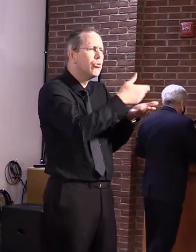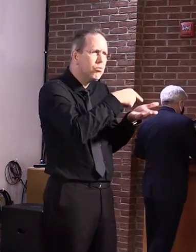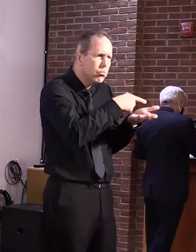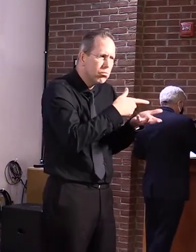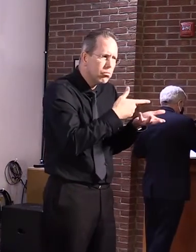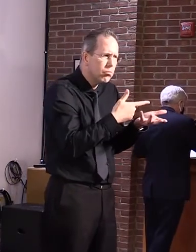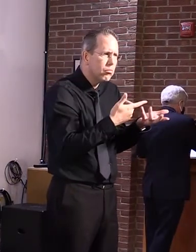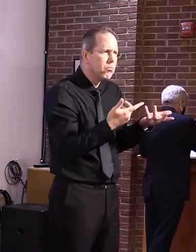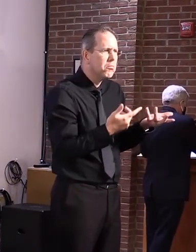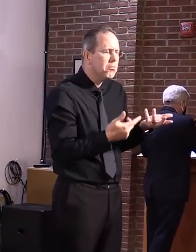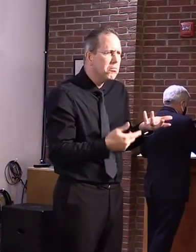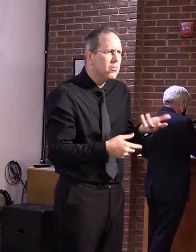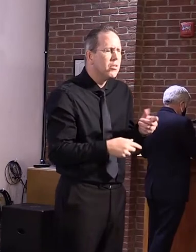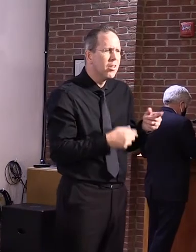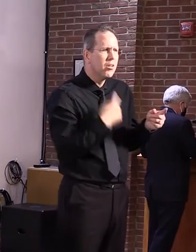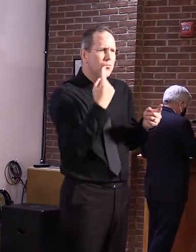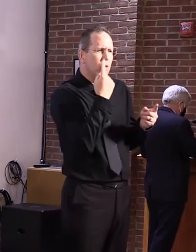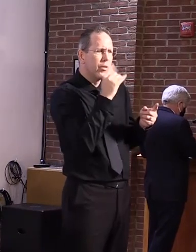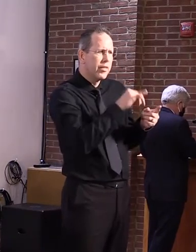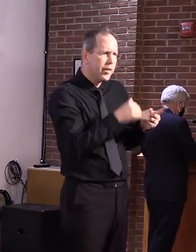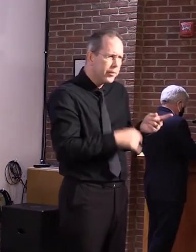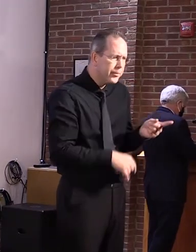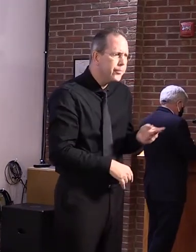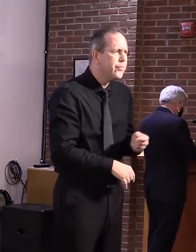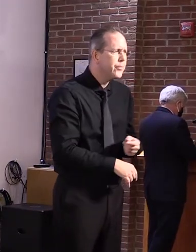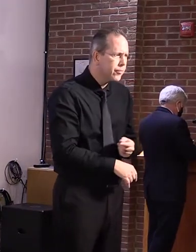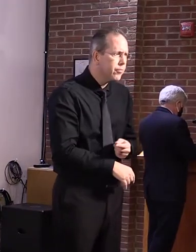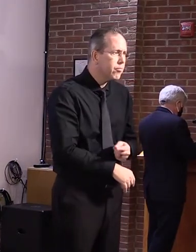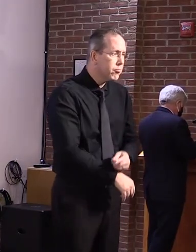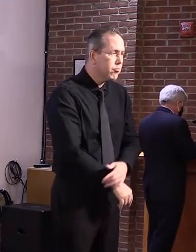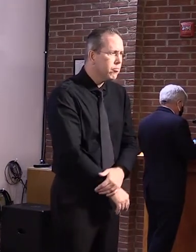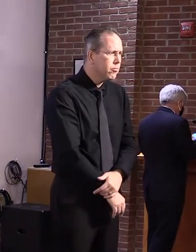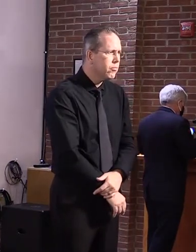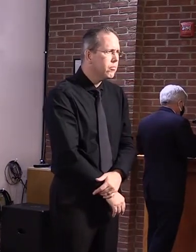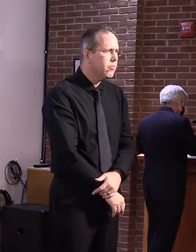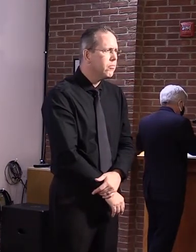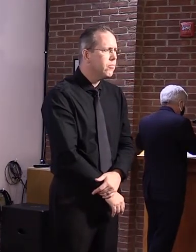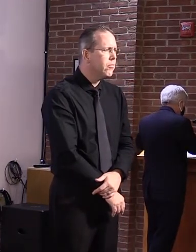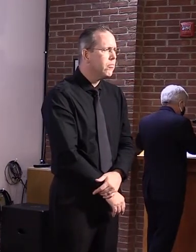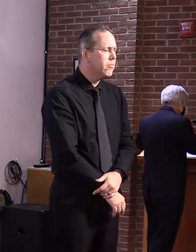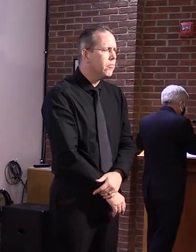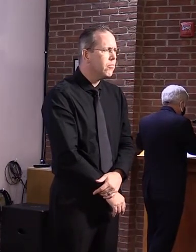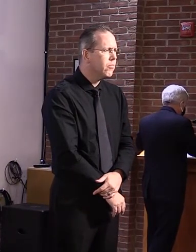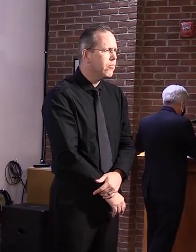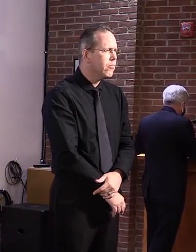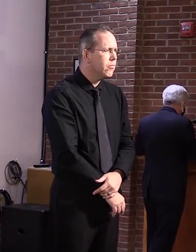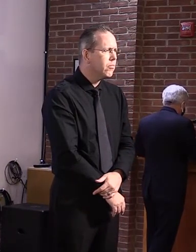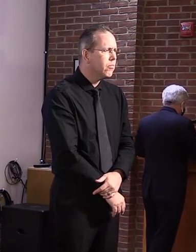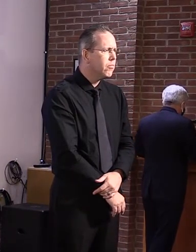and faculty cuts, reductions in course offerings, things of that nature for the upcoming school year? Okay, that was quite a